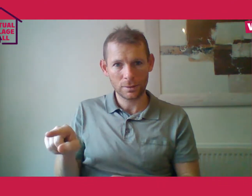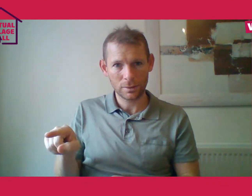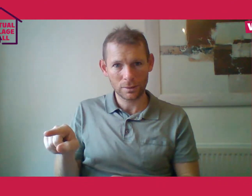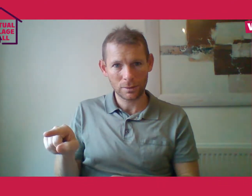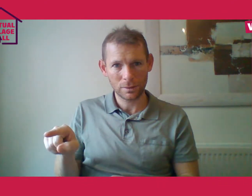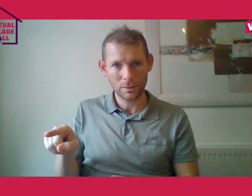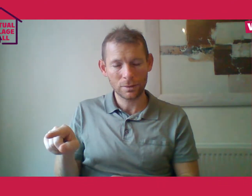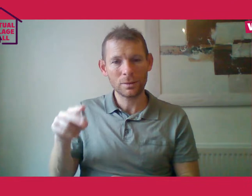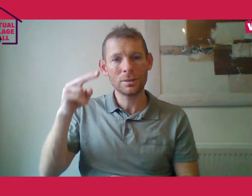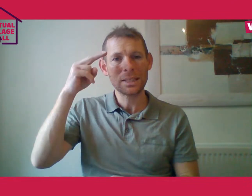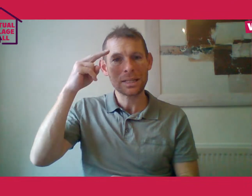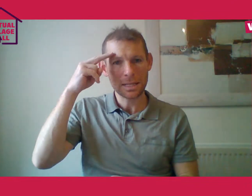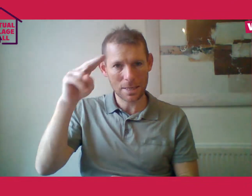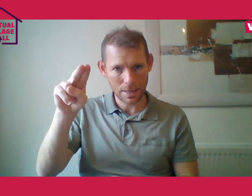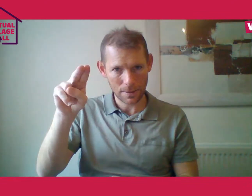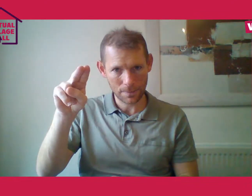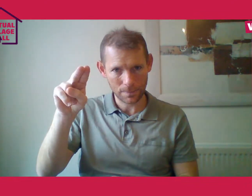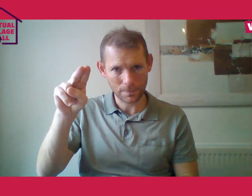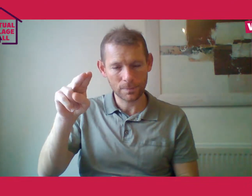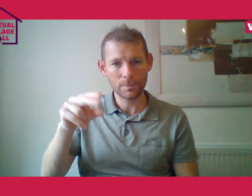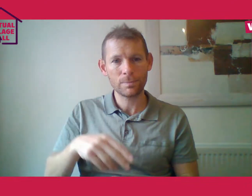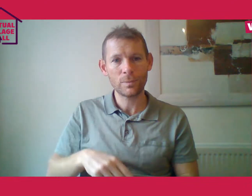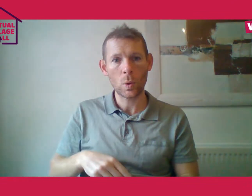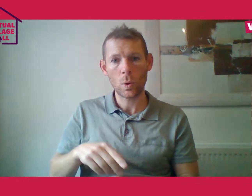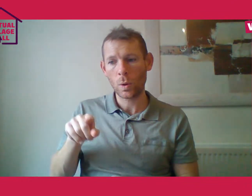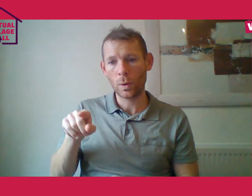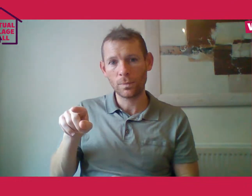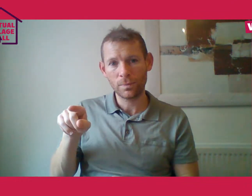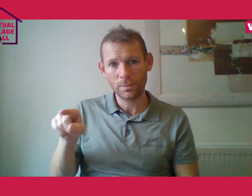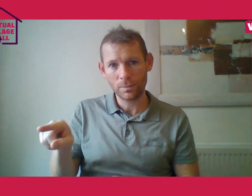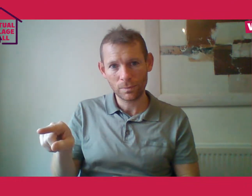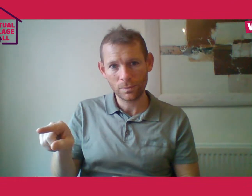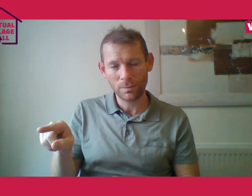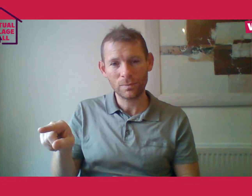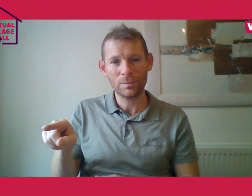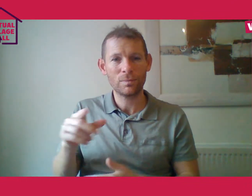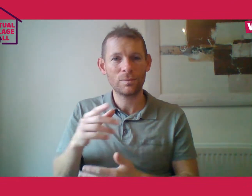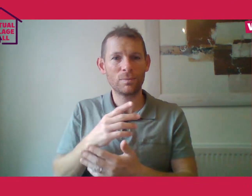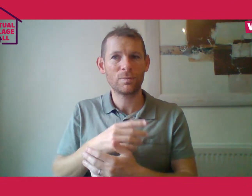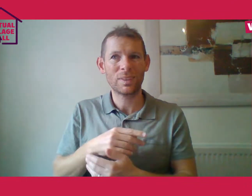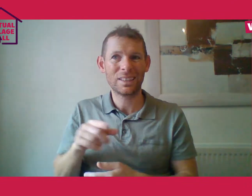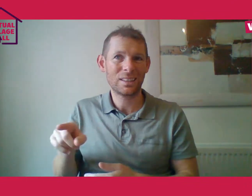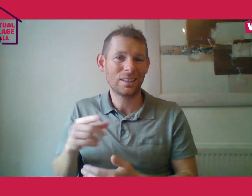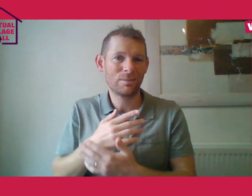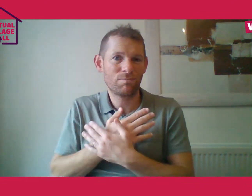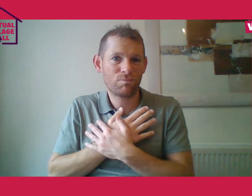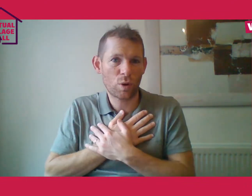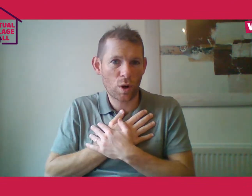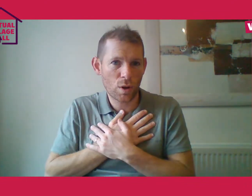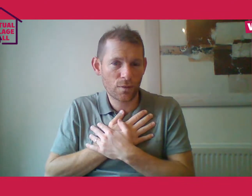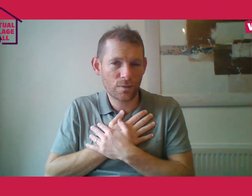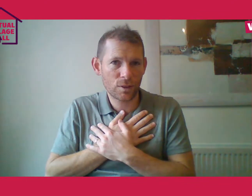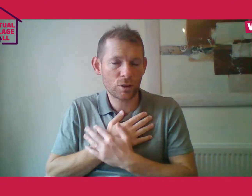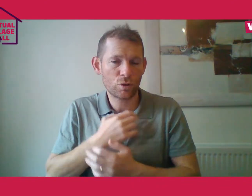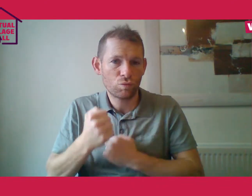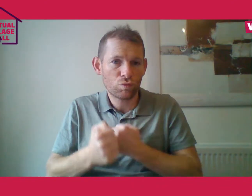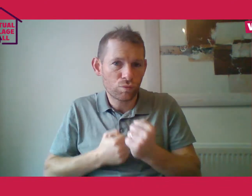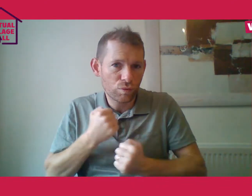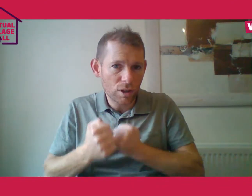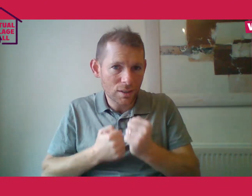So if I'm talking about my brother, I've got him set up in front of me and I'm referring to him, and then I refer back